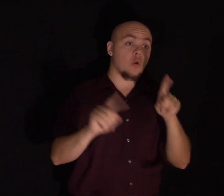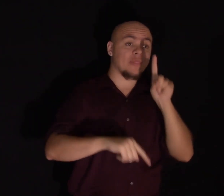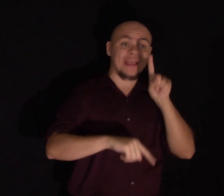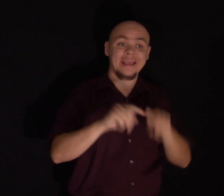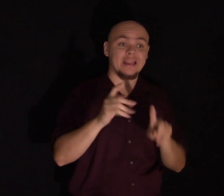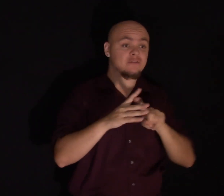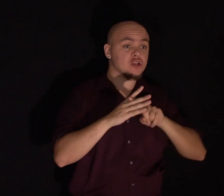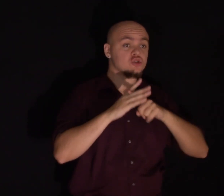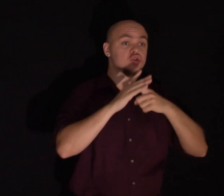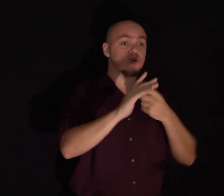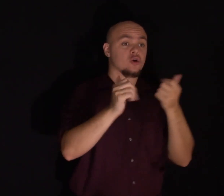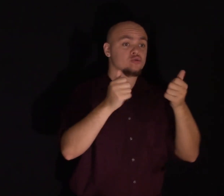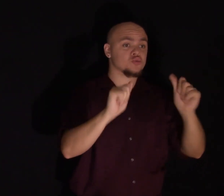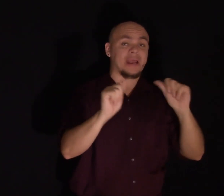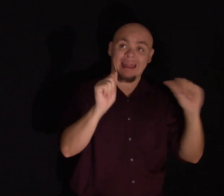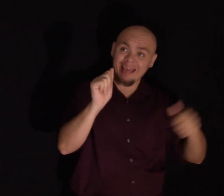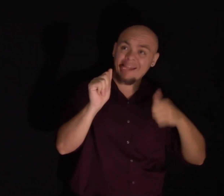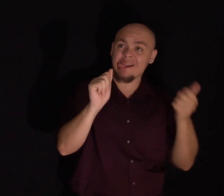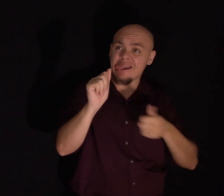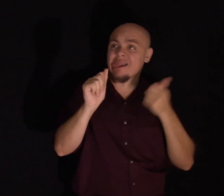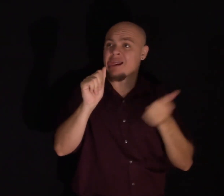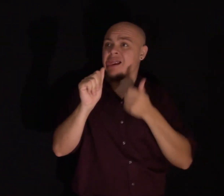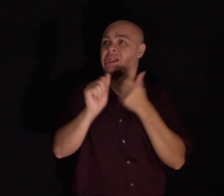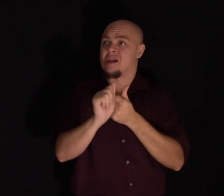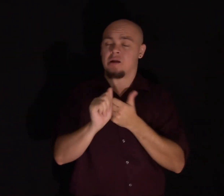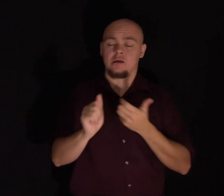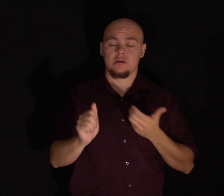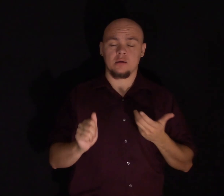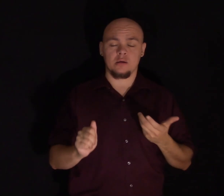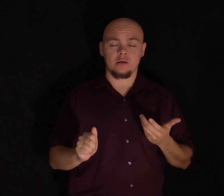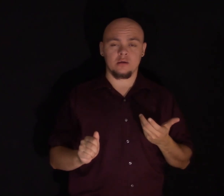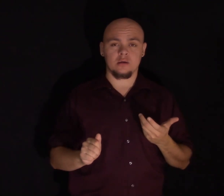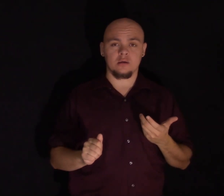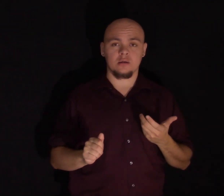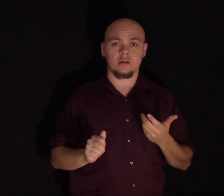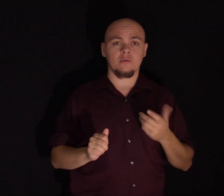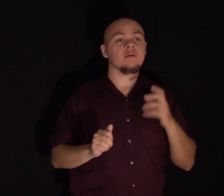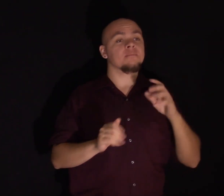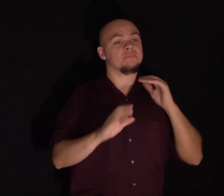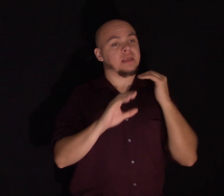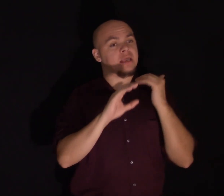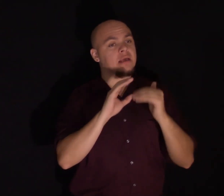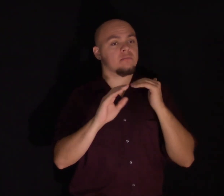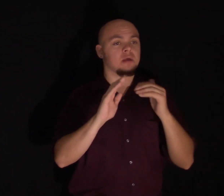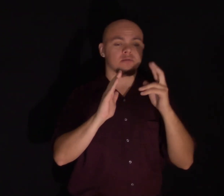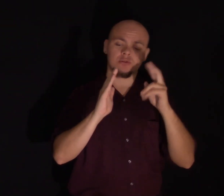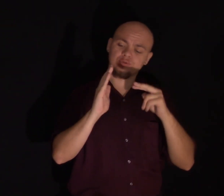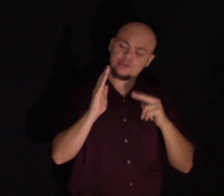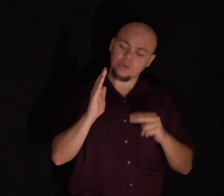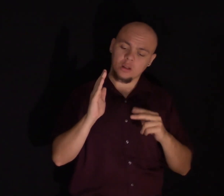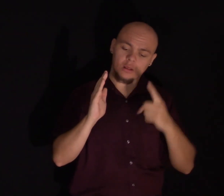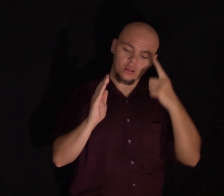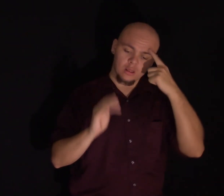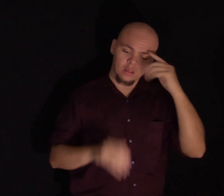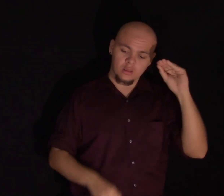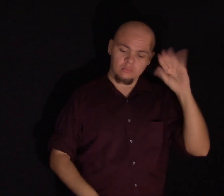start chasing them so i read these emails and i had a little bit of an epiphany